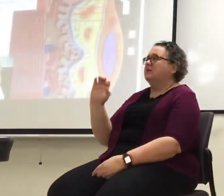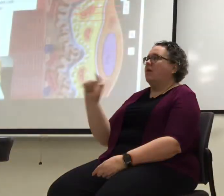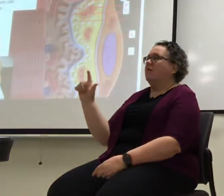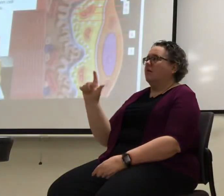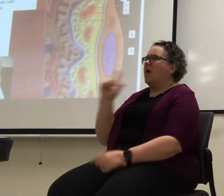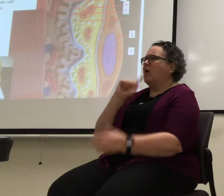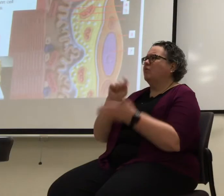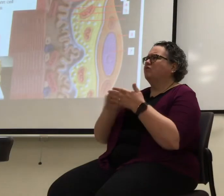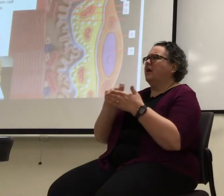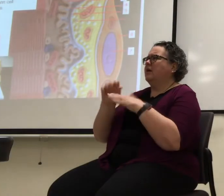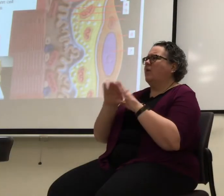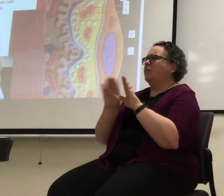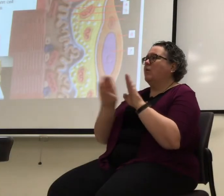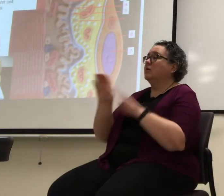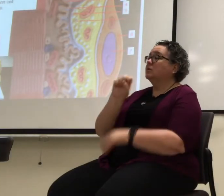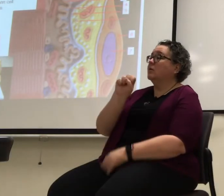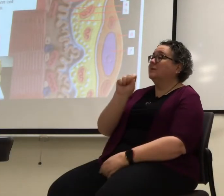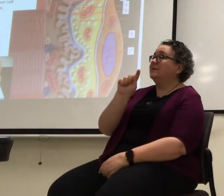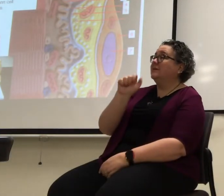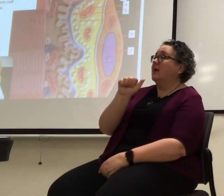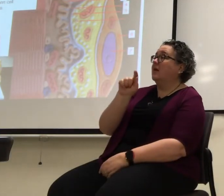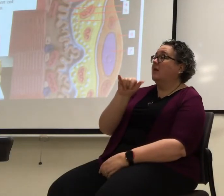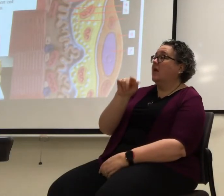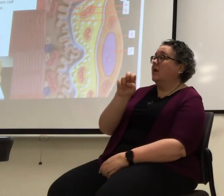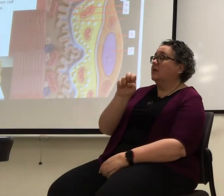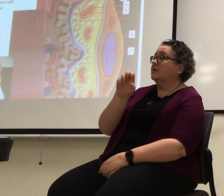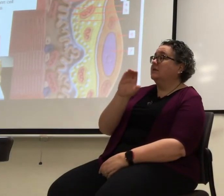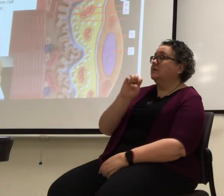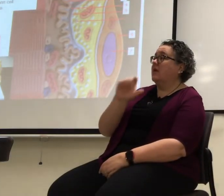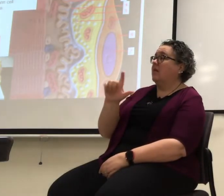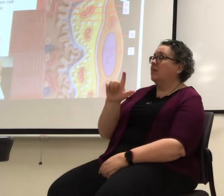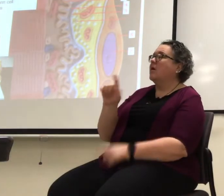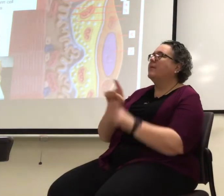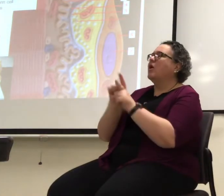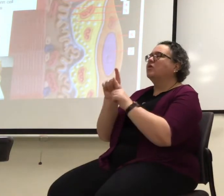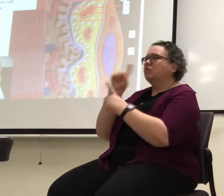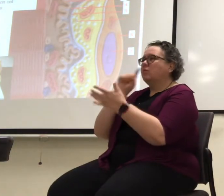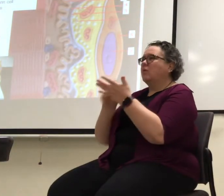It's got satellite cell, also note Schwann Cell.